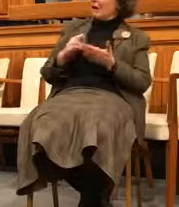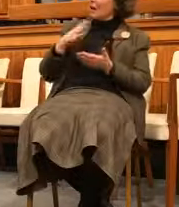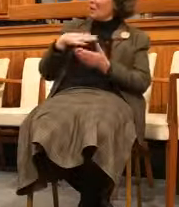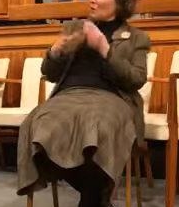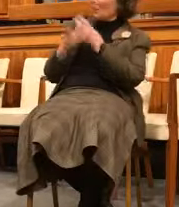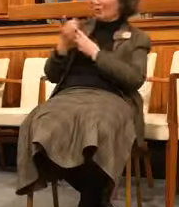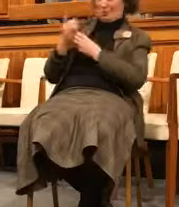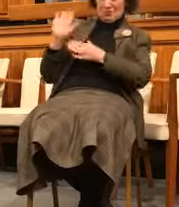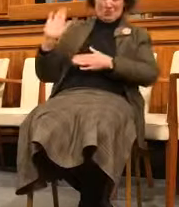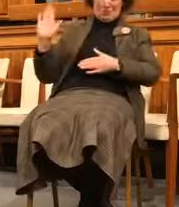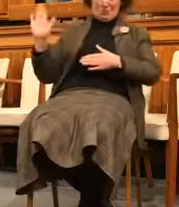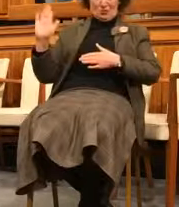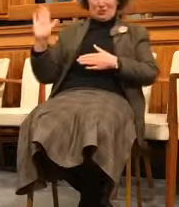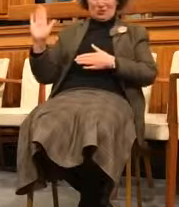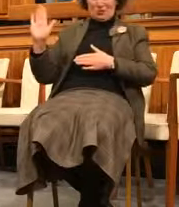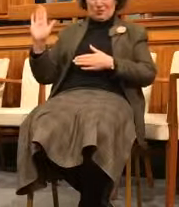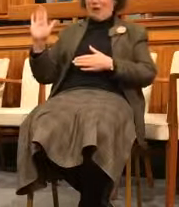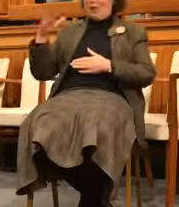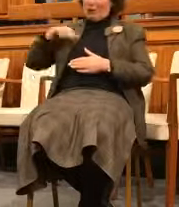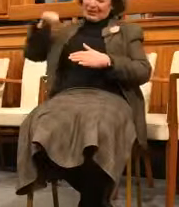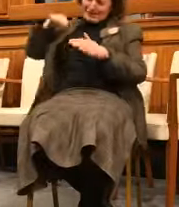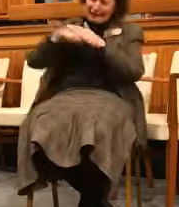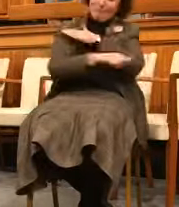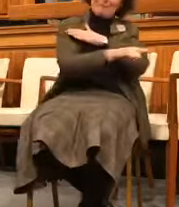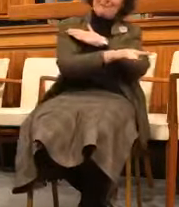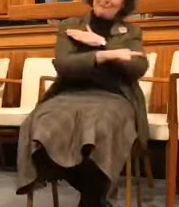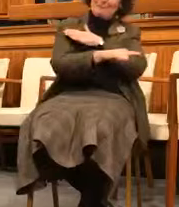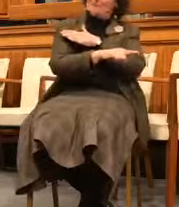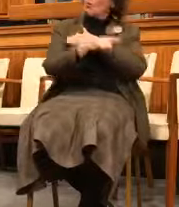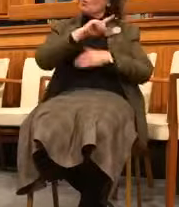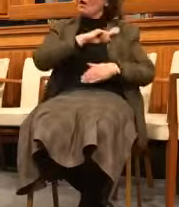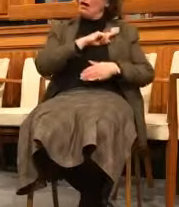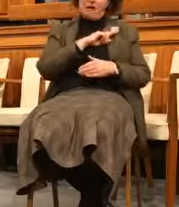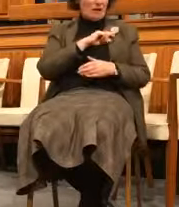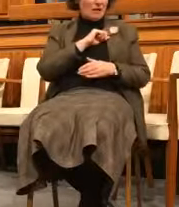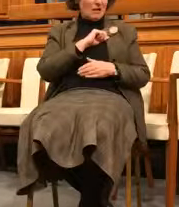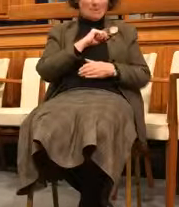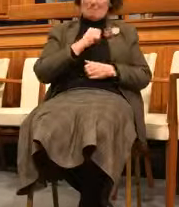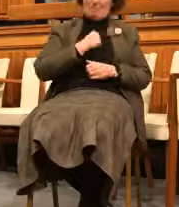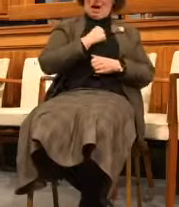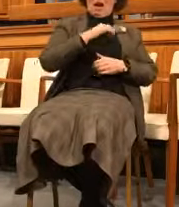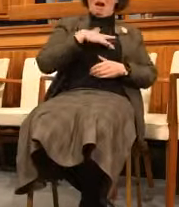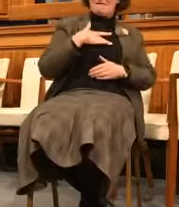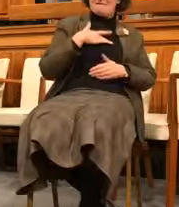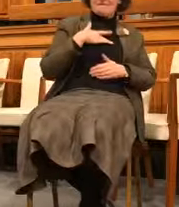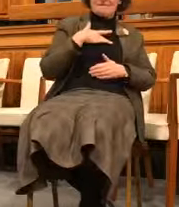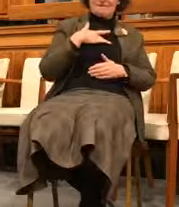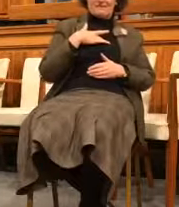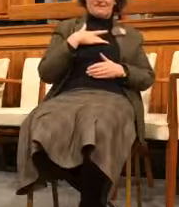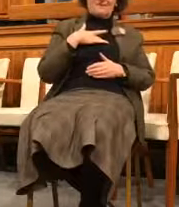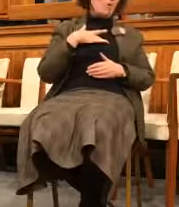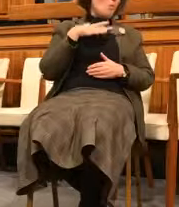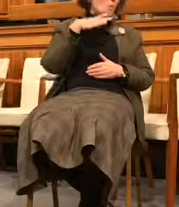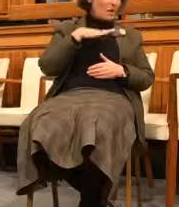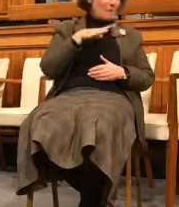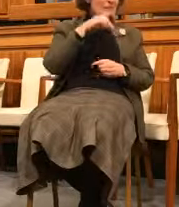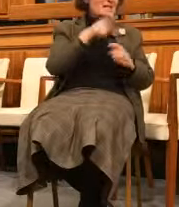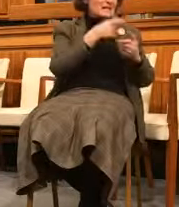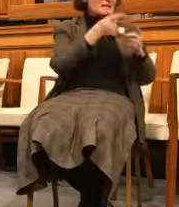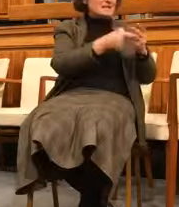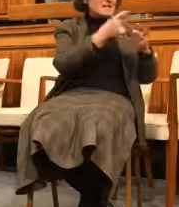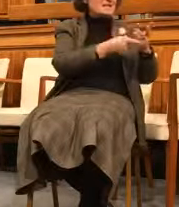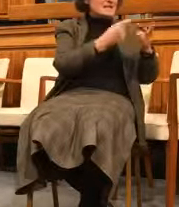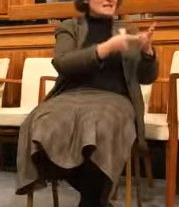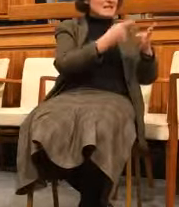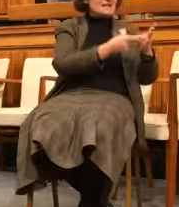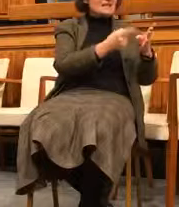to pursue the kind of lives we dreamed of and have all that we wanted and do all the things